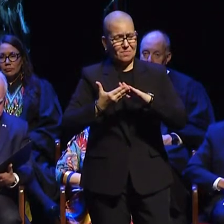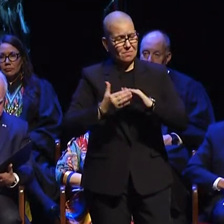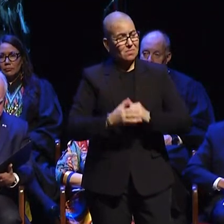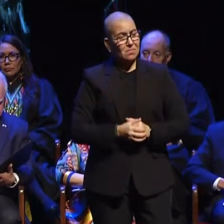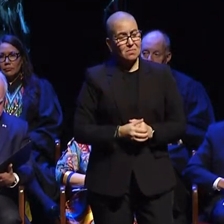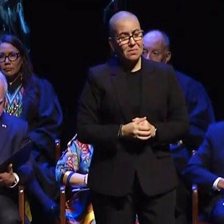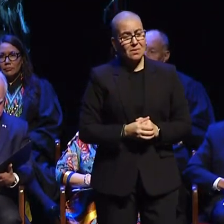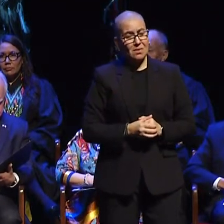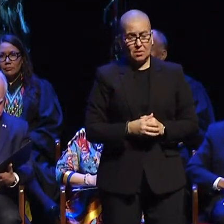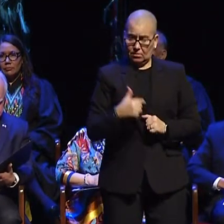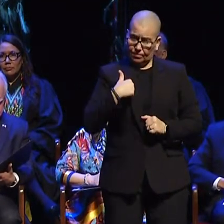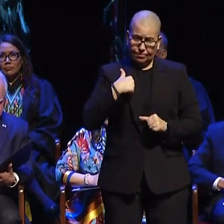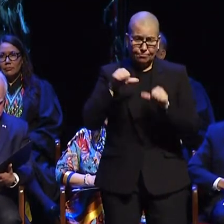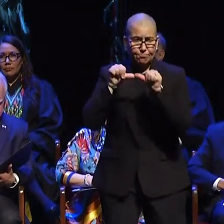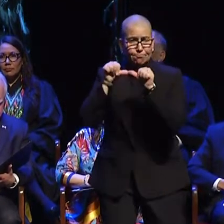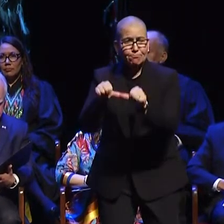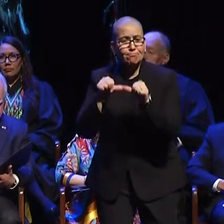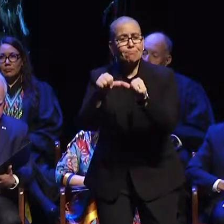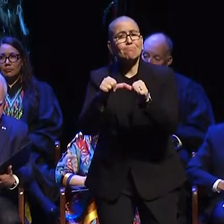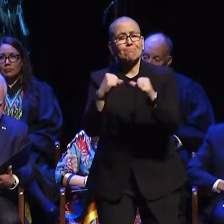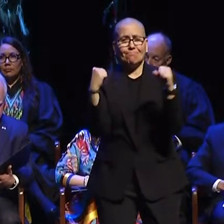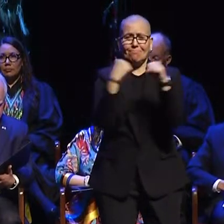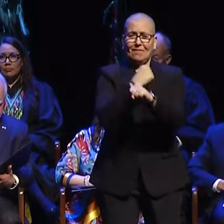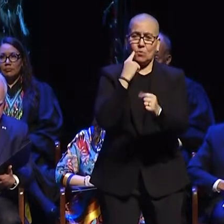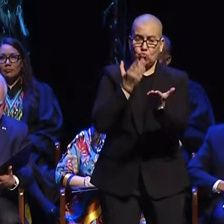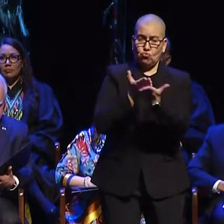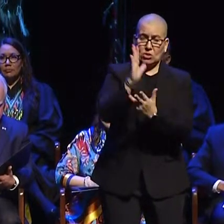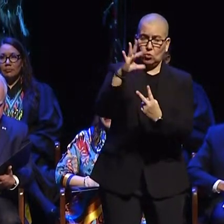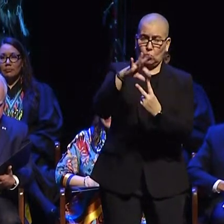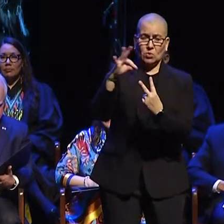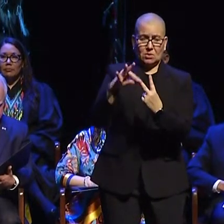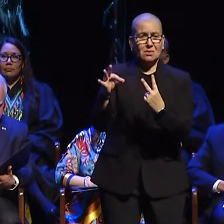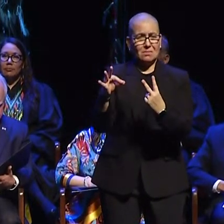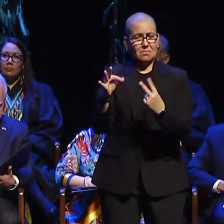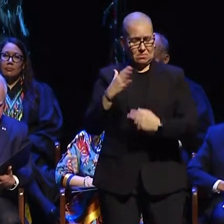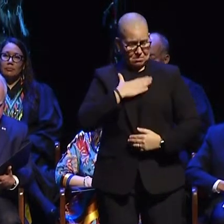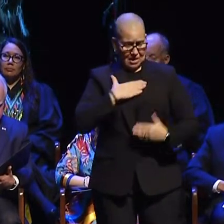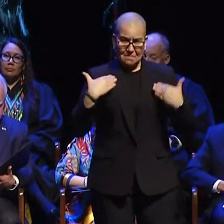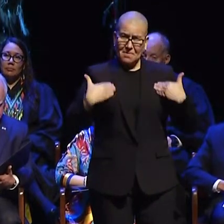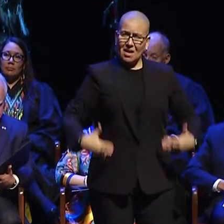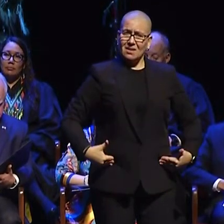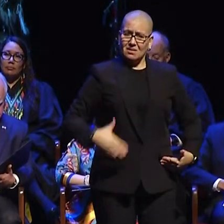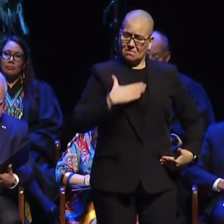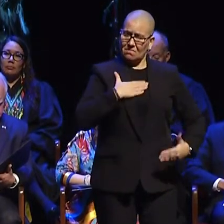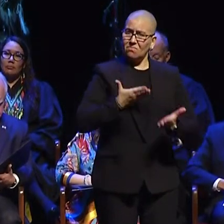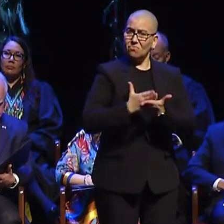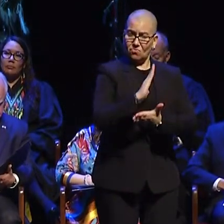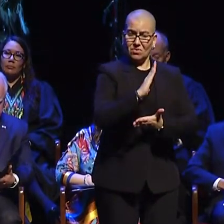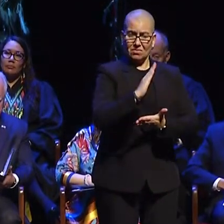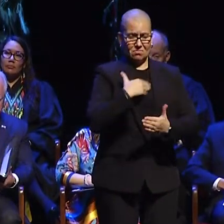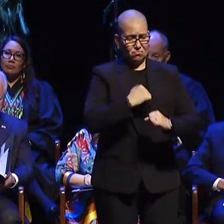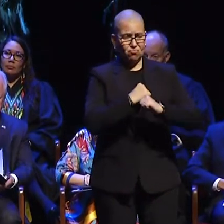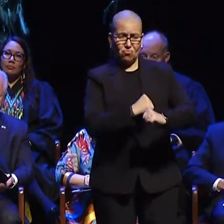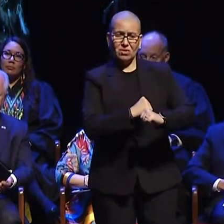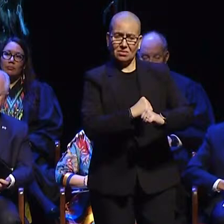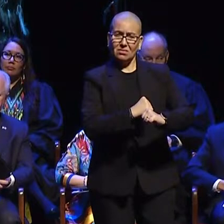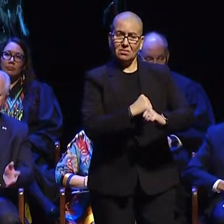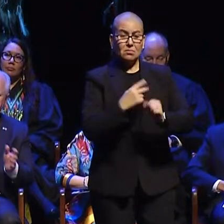our right to choose, and our most cherished freedoms. And it means standing up for a Minnesotan's right to be